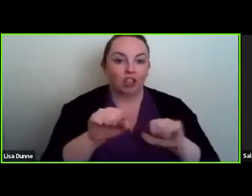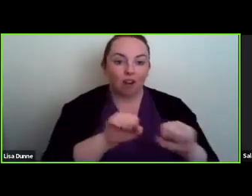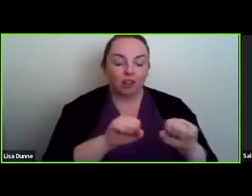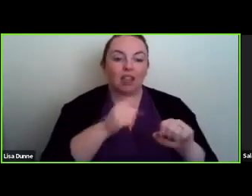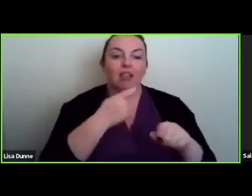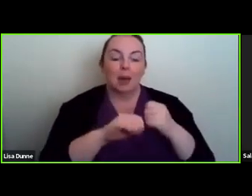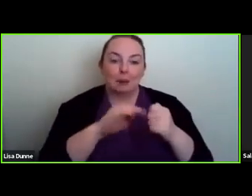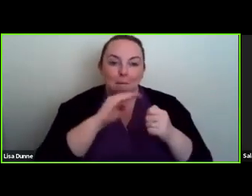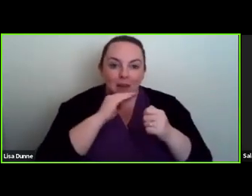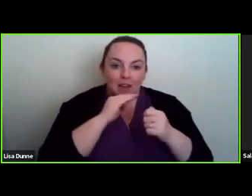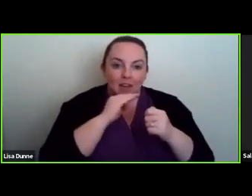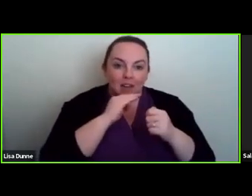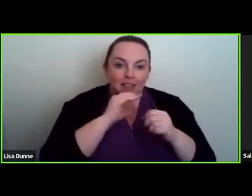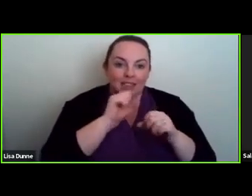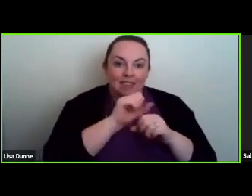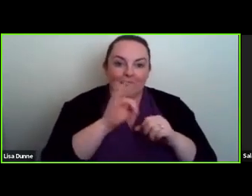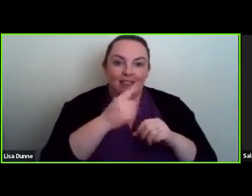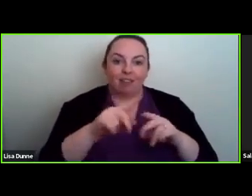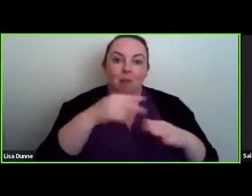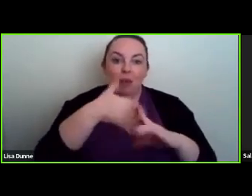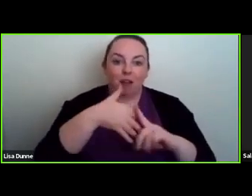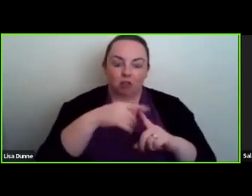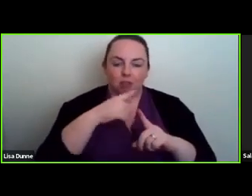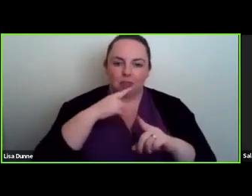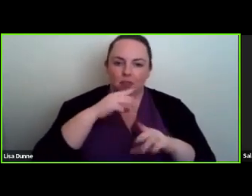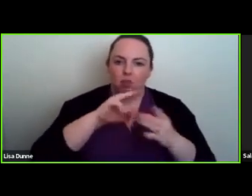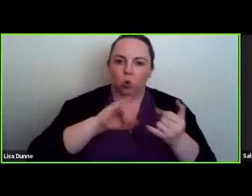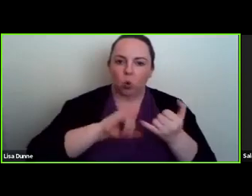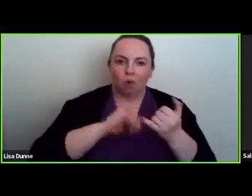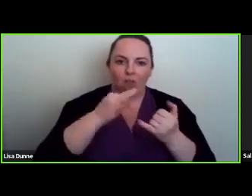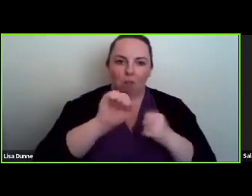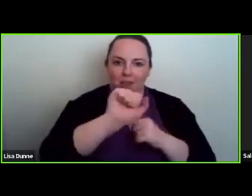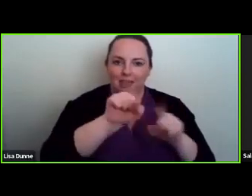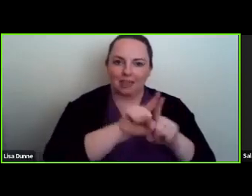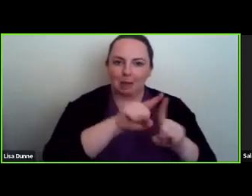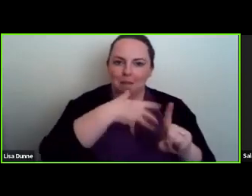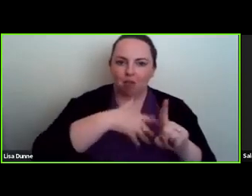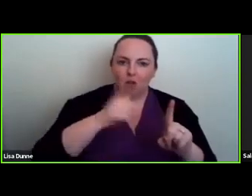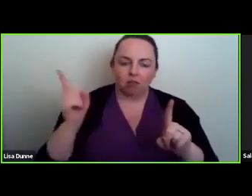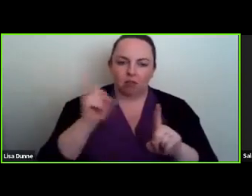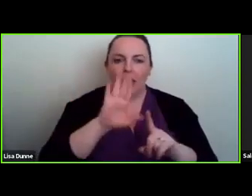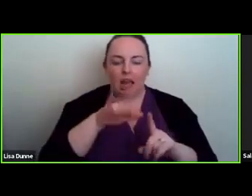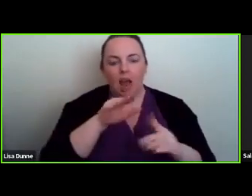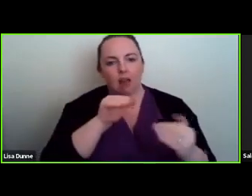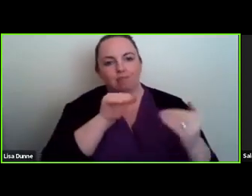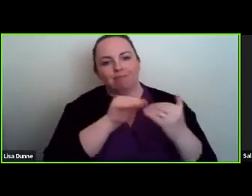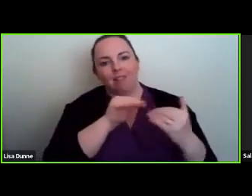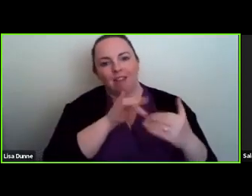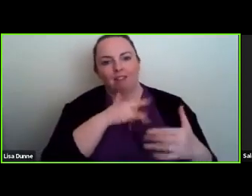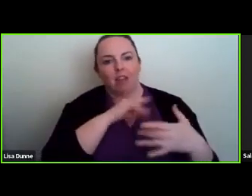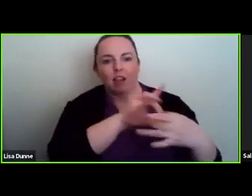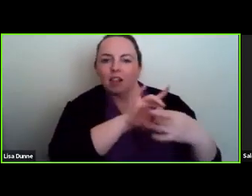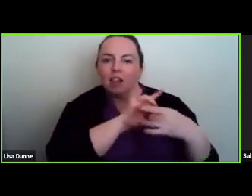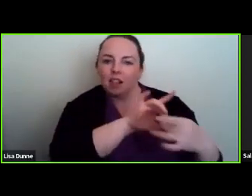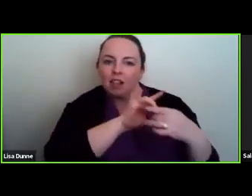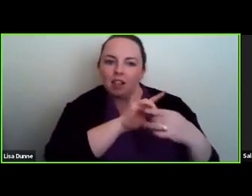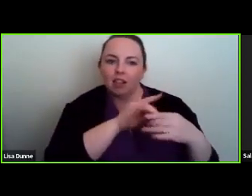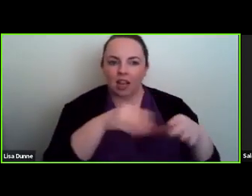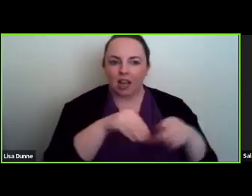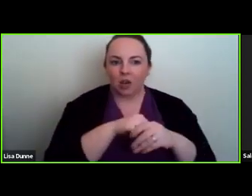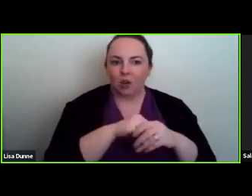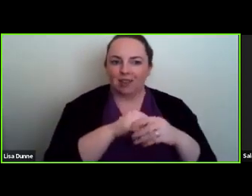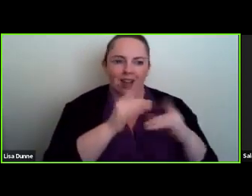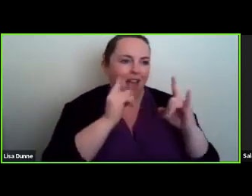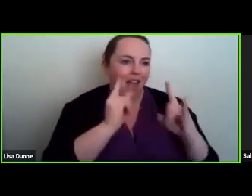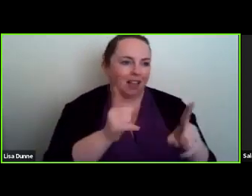of their community can identify with the staff. This is including in the education system, it's including in health and in all areas, that